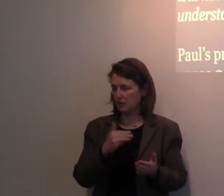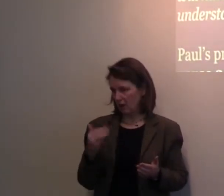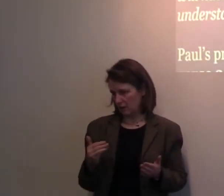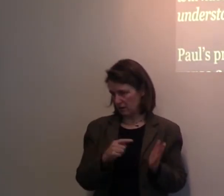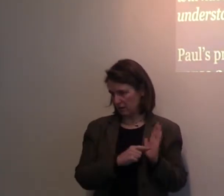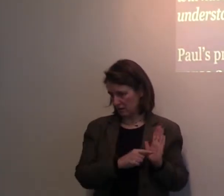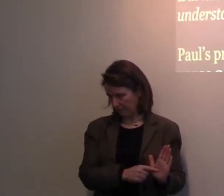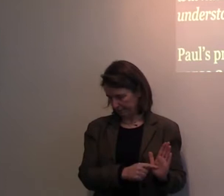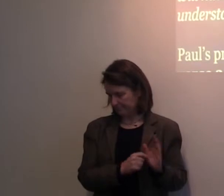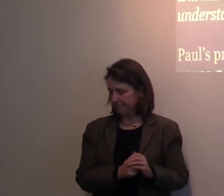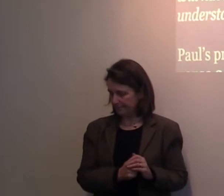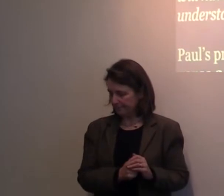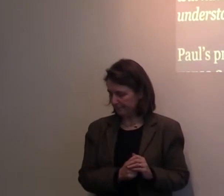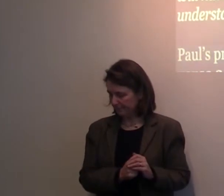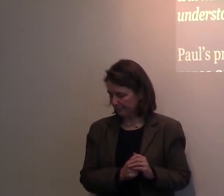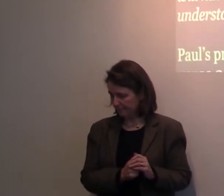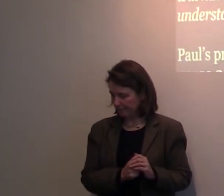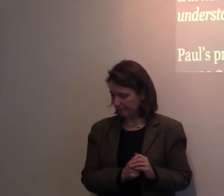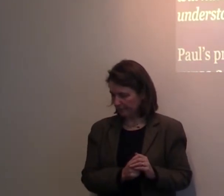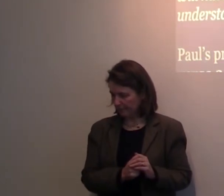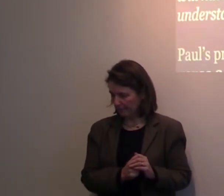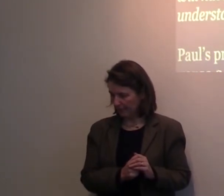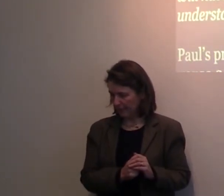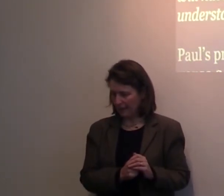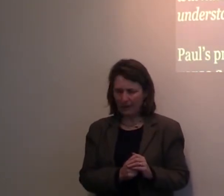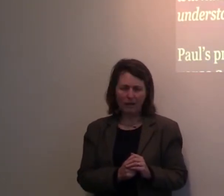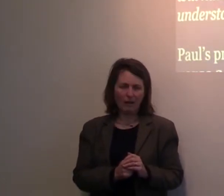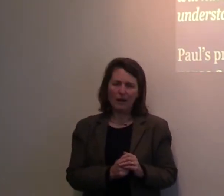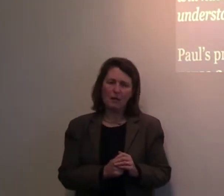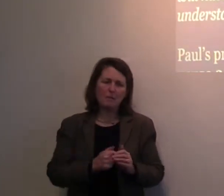9. Quote, this is my prayer for you,